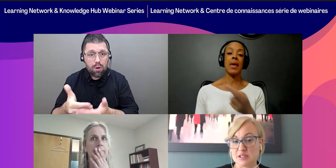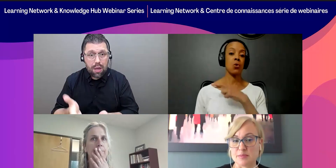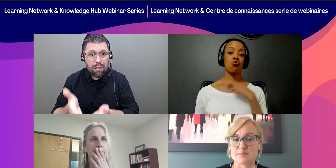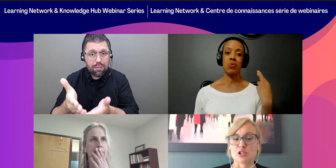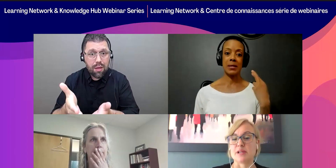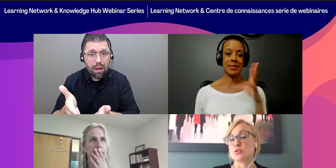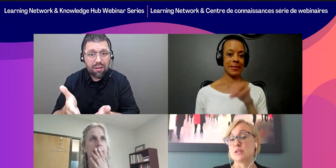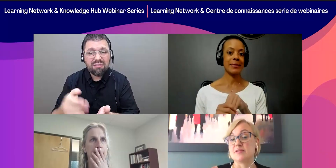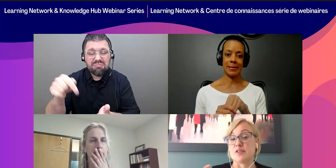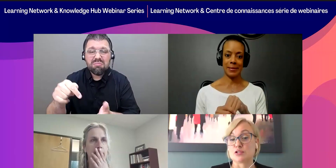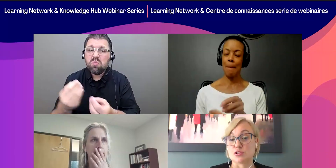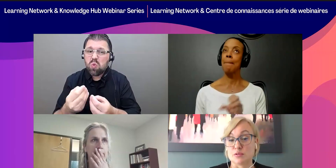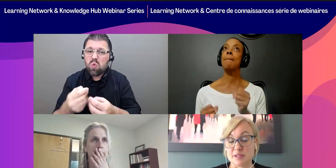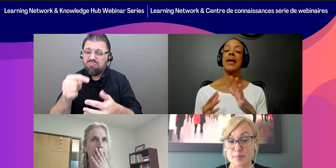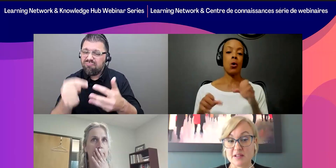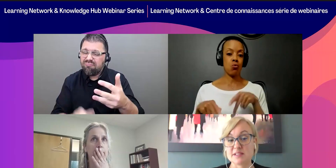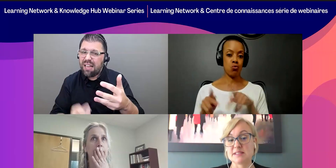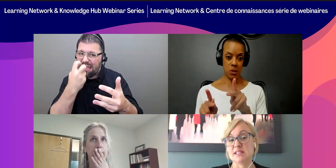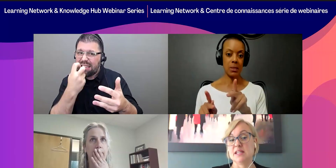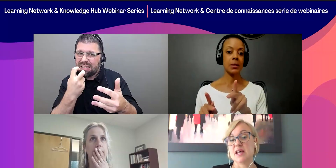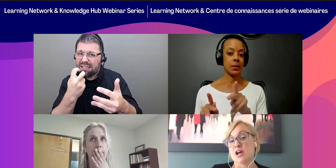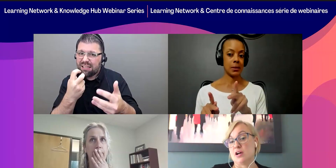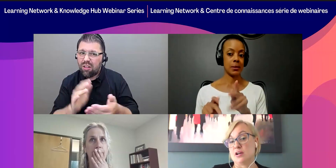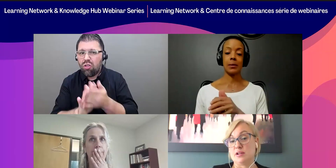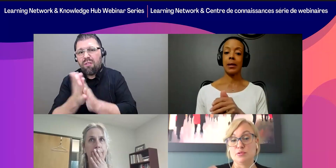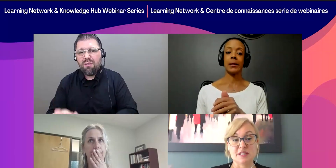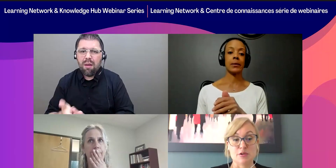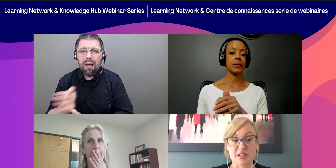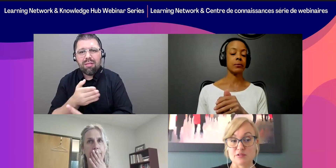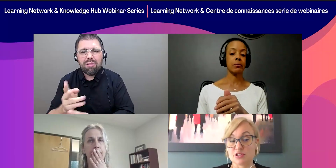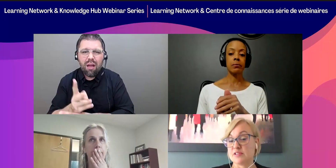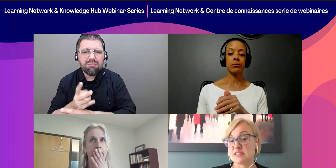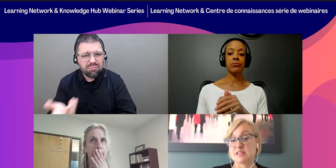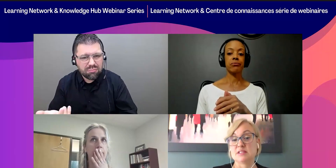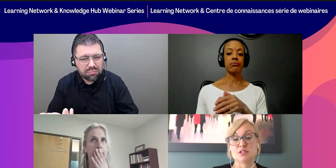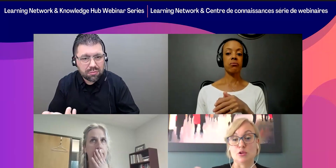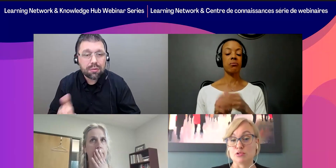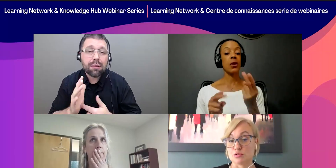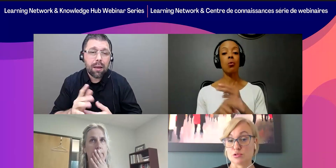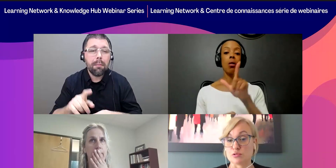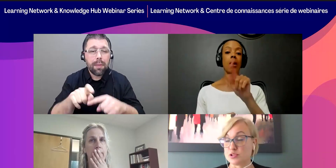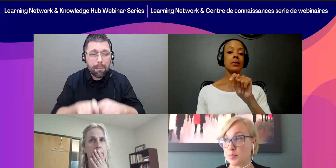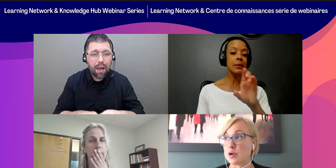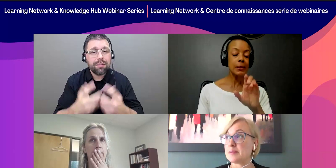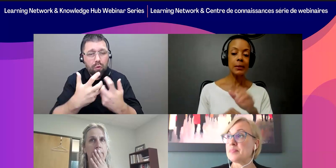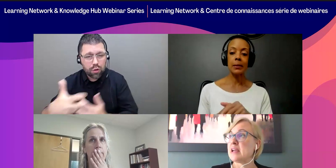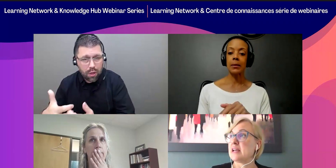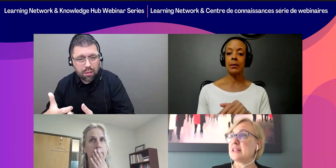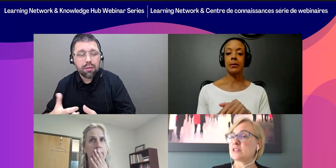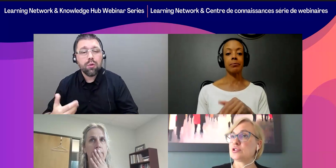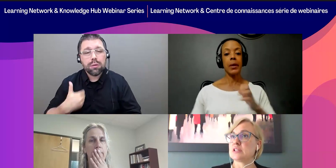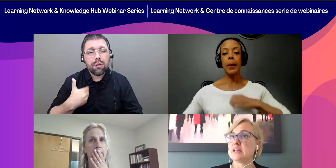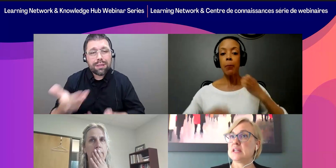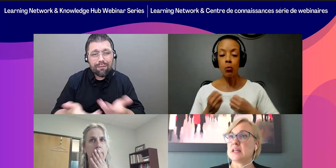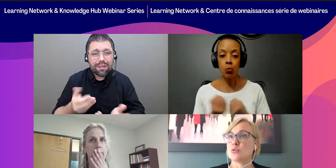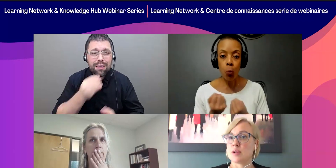for mistreatment, so including functional dependency, using home care services, low social support.